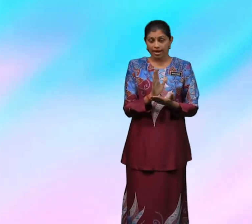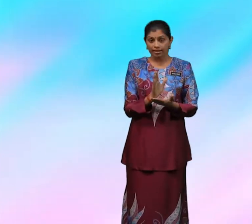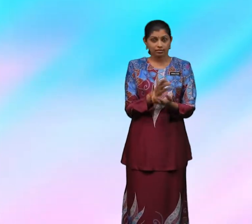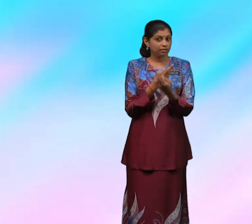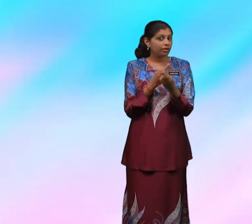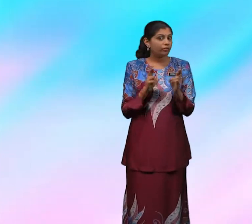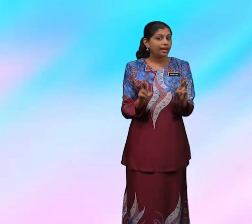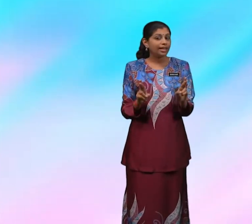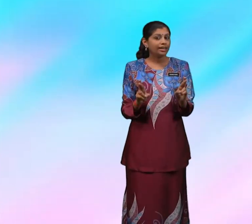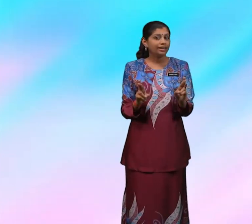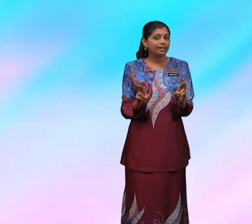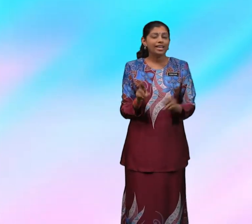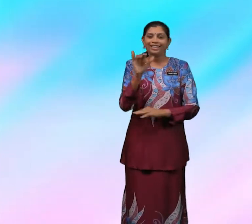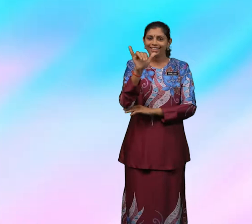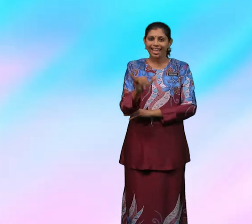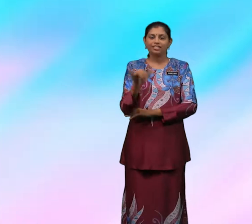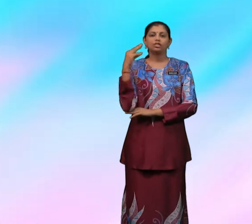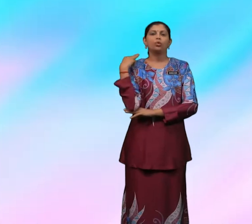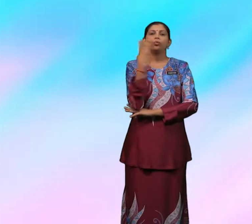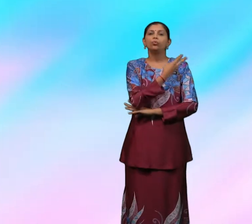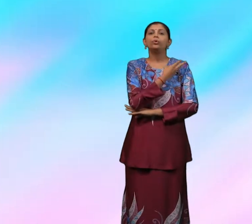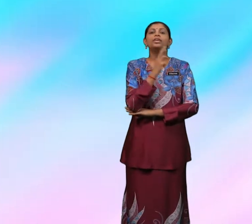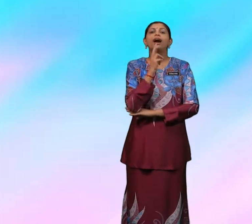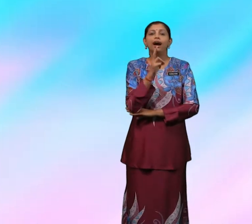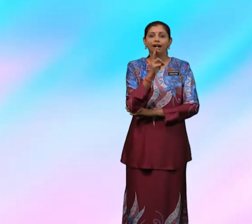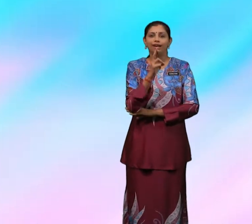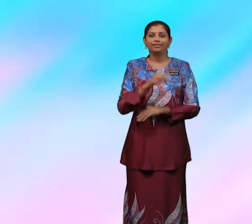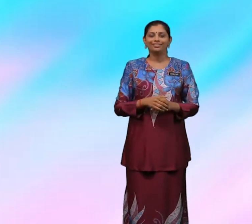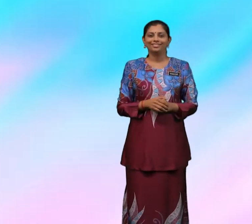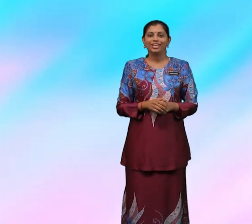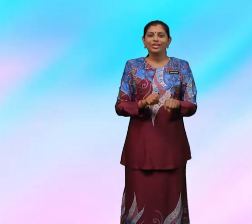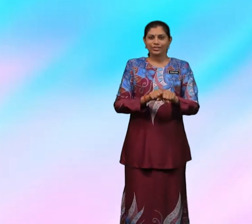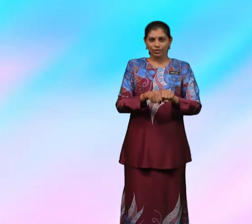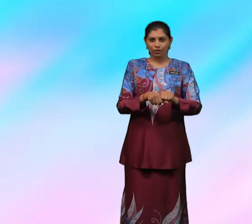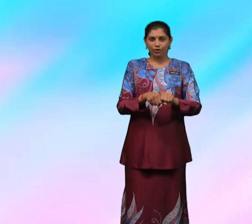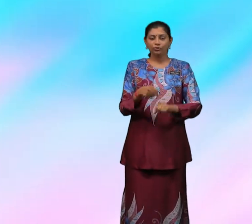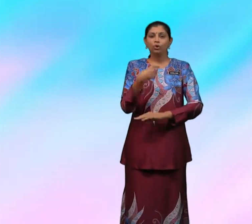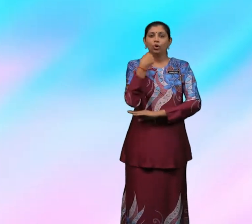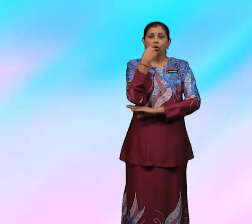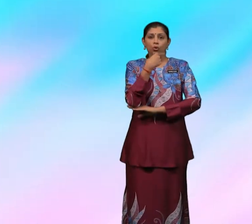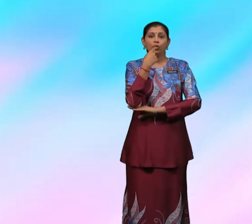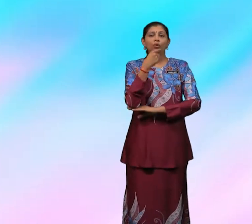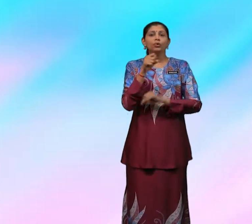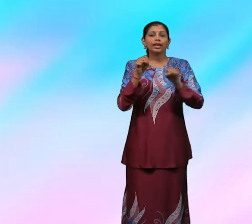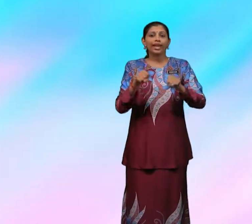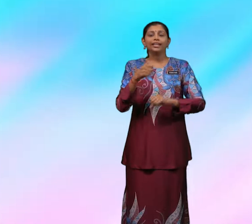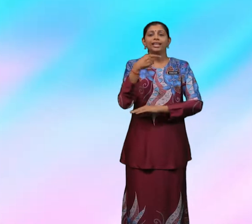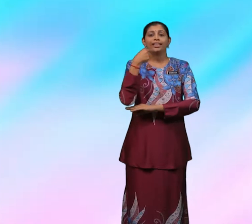Alright, ready? Yes, we are. So, who can